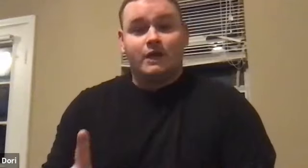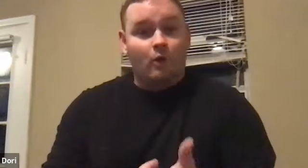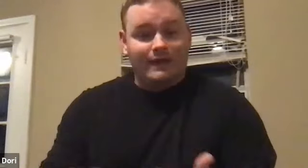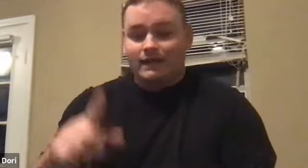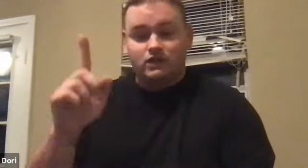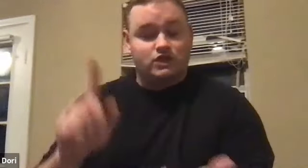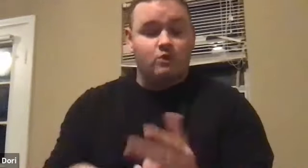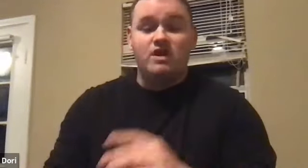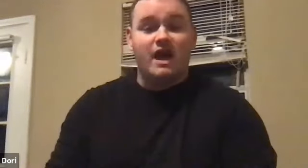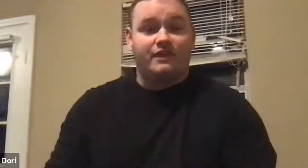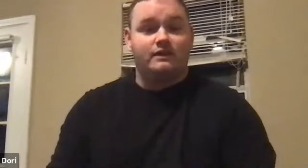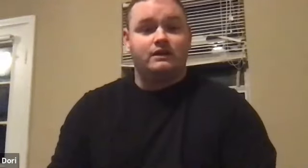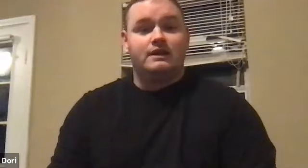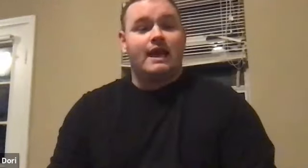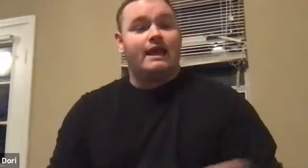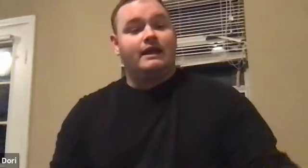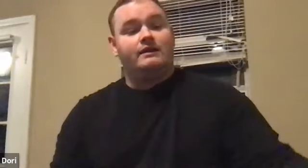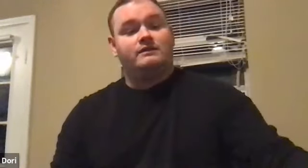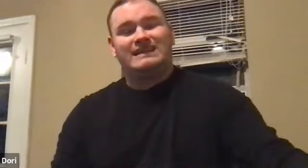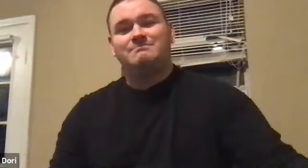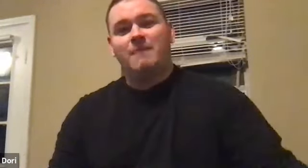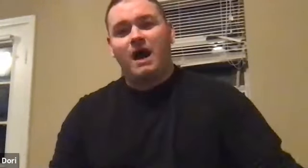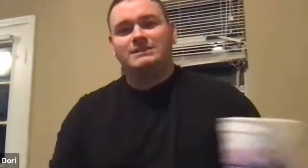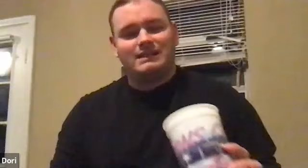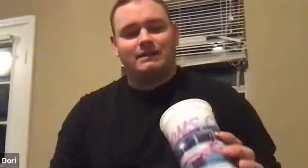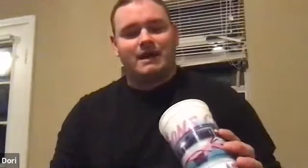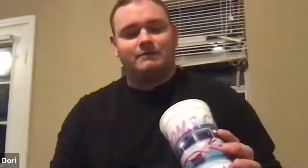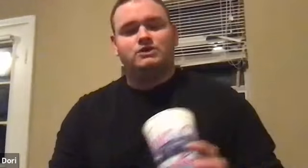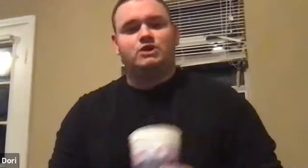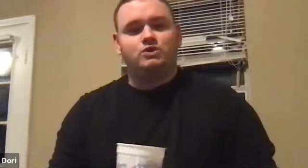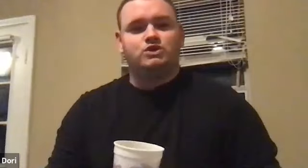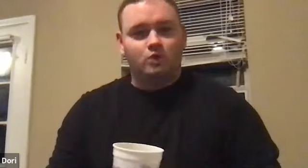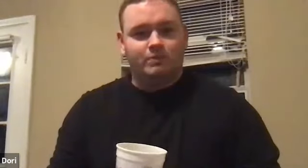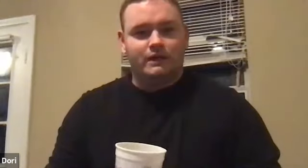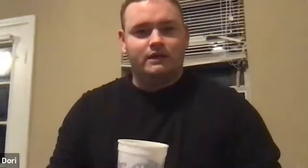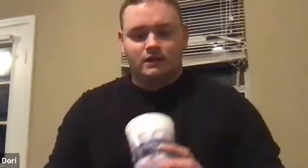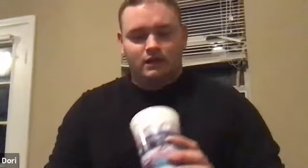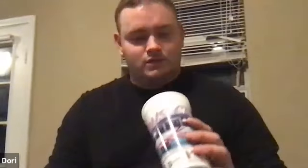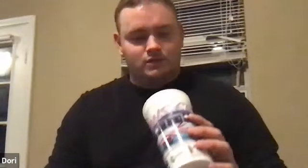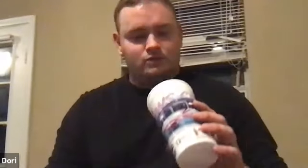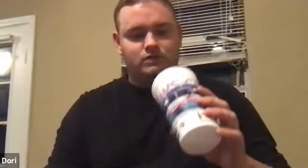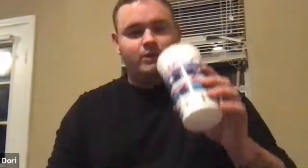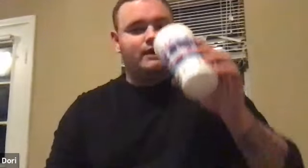No English, no nothing. And his mom said that about him. He was too stupid to communicate.